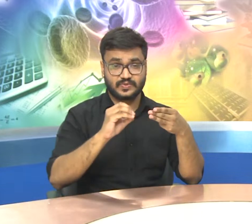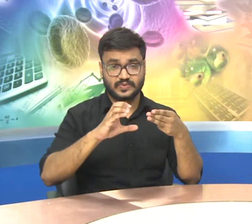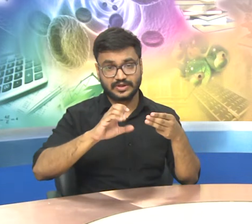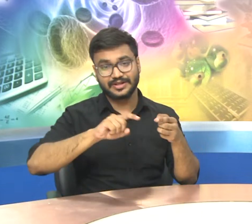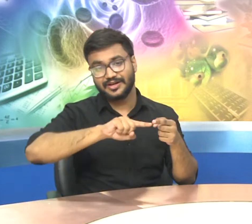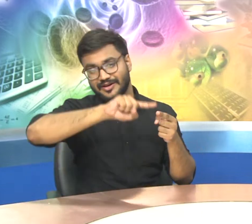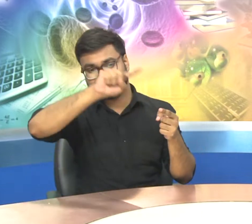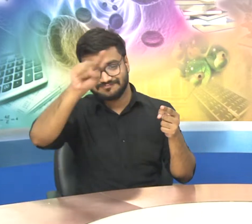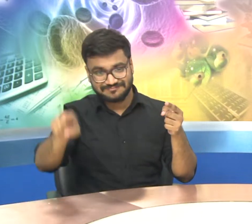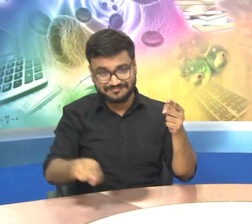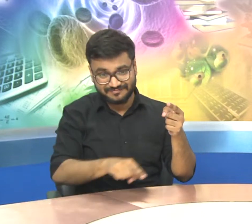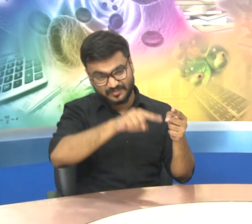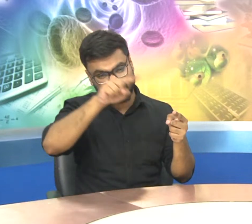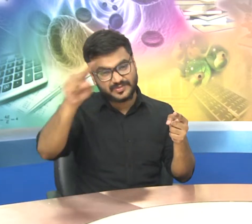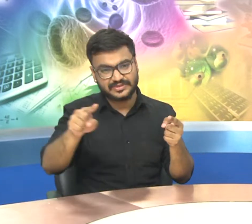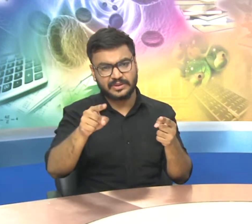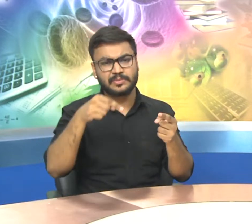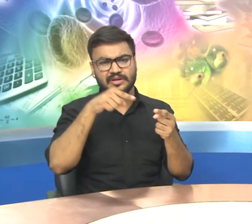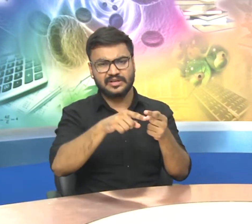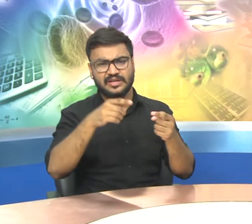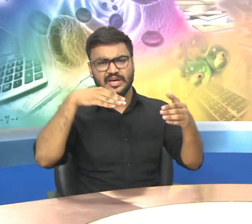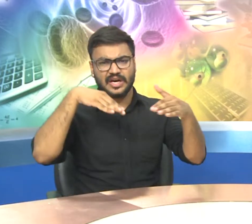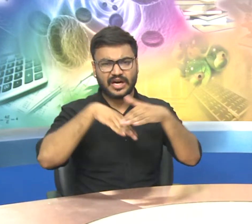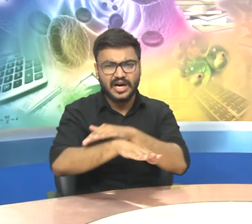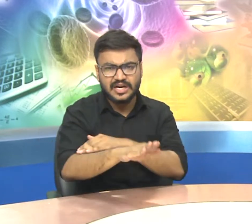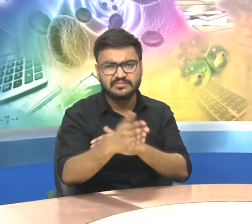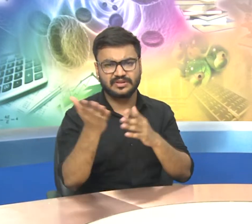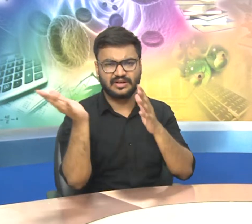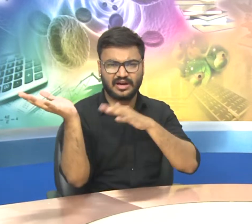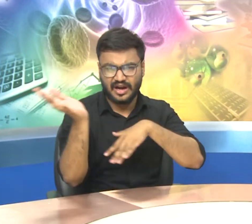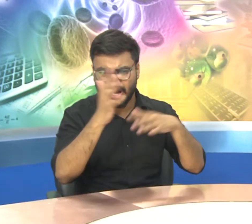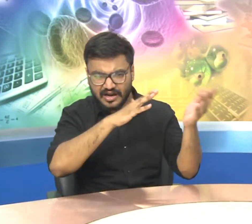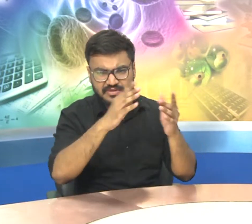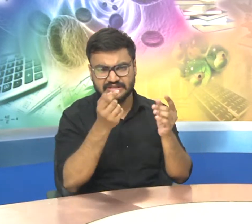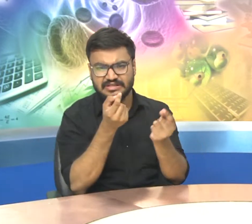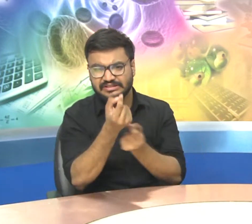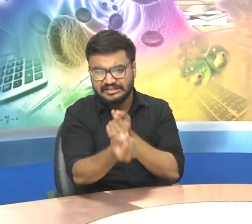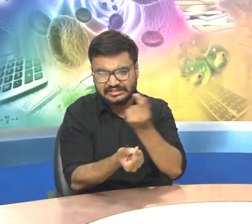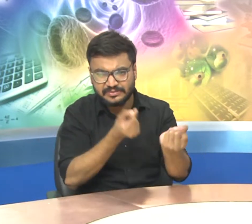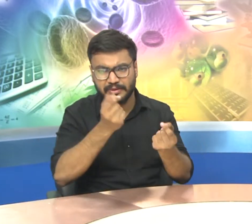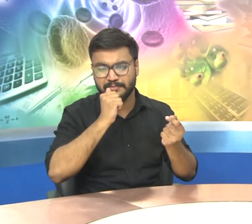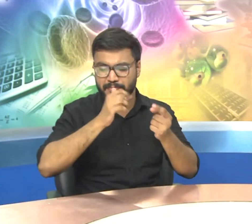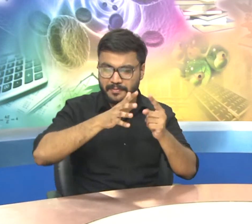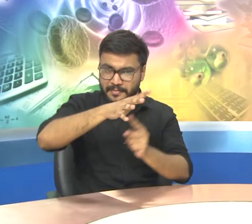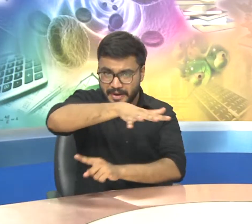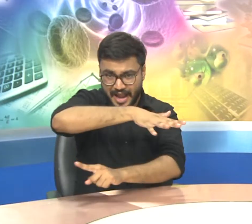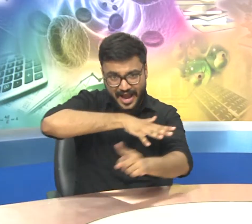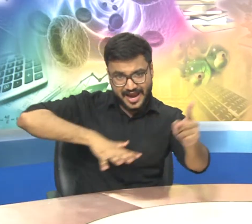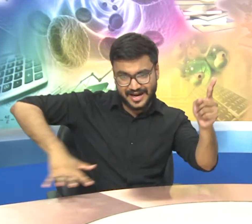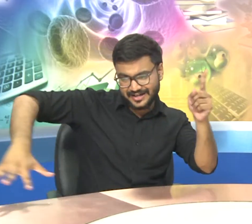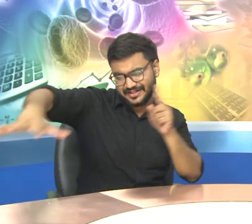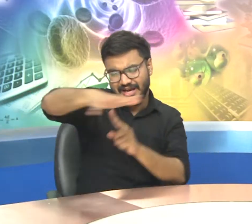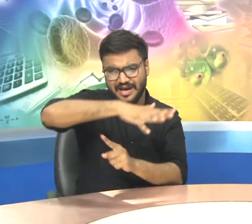and can also describe ecosystem components by giving example of a pond.